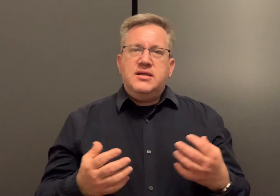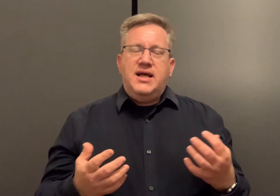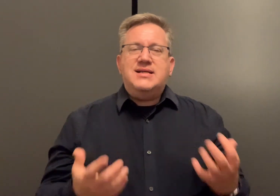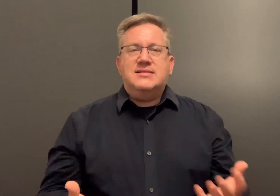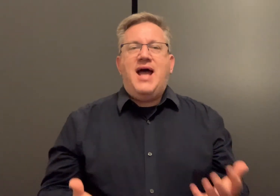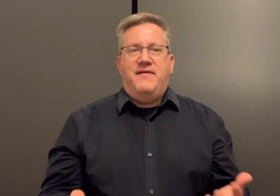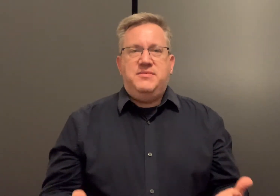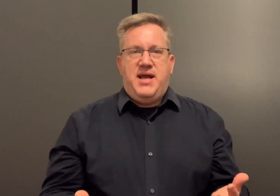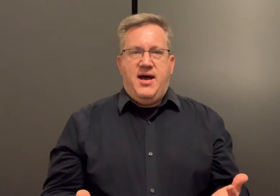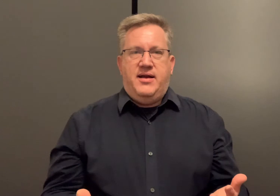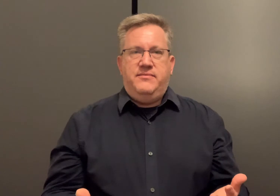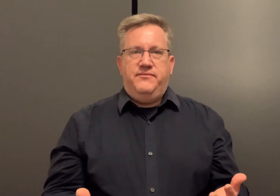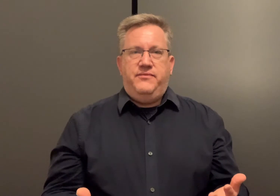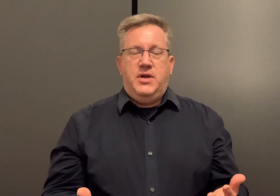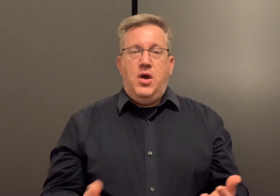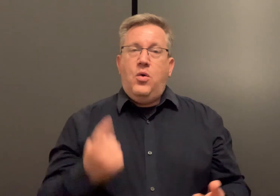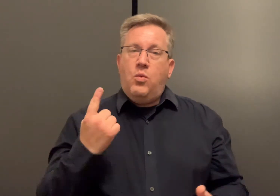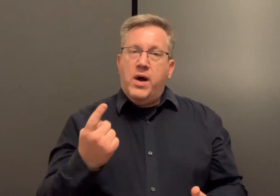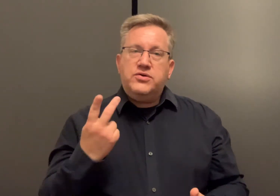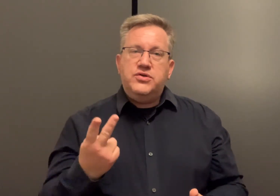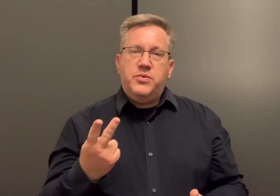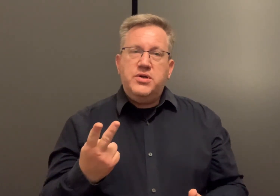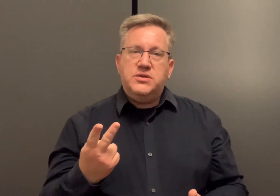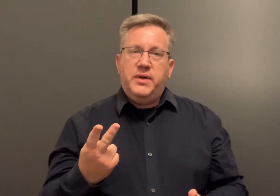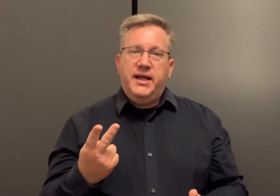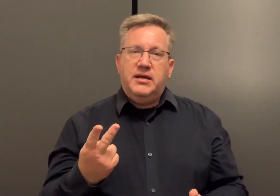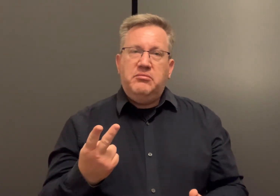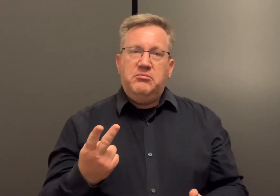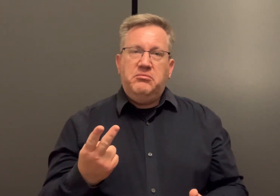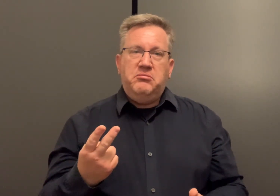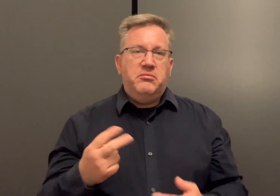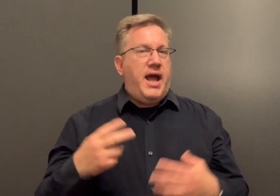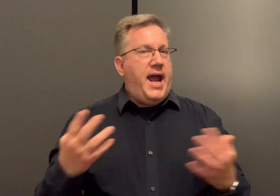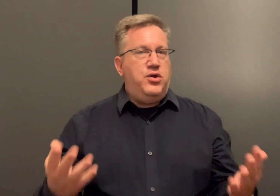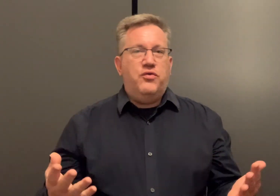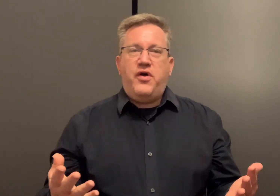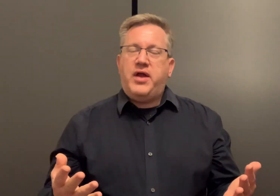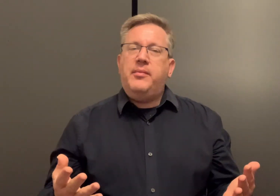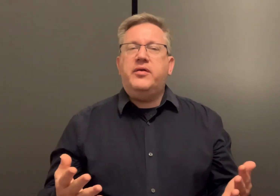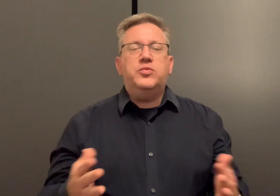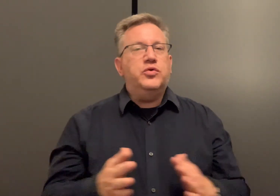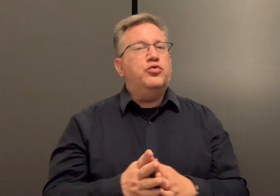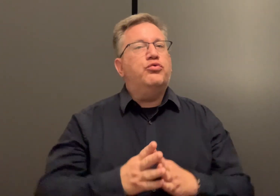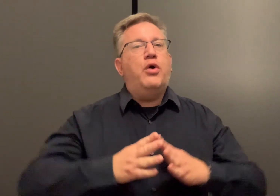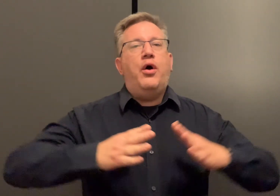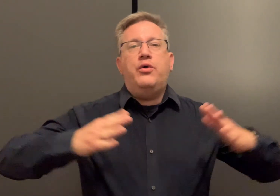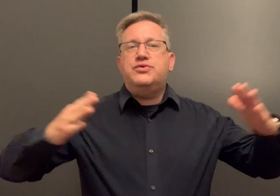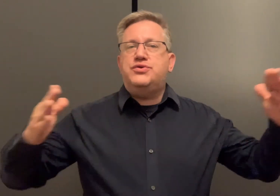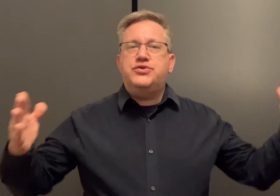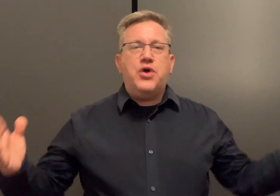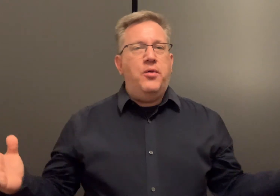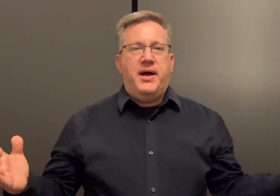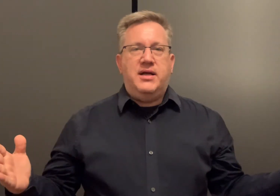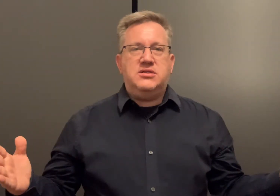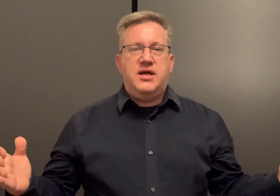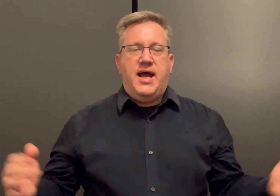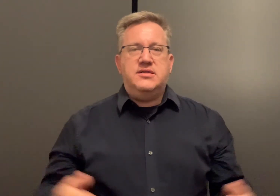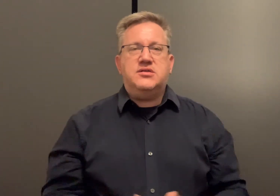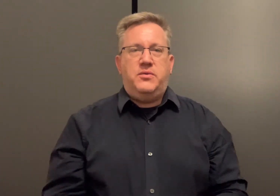It doesn't have to be hard. 1 or 2 words a week and your vocabulary will grow so much and so